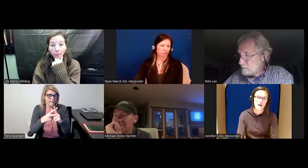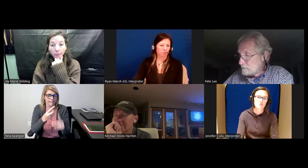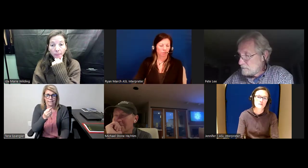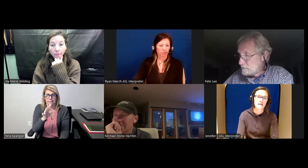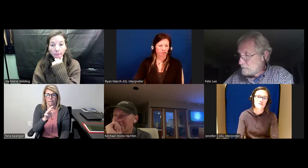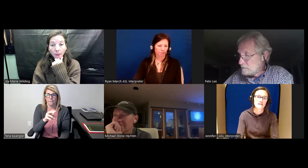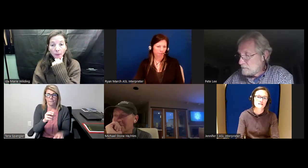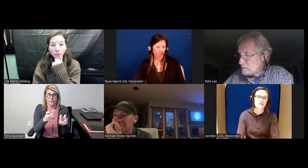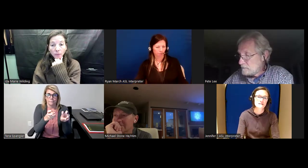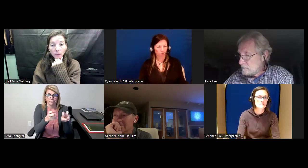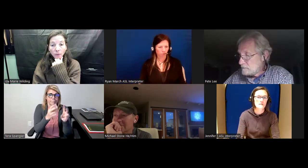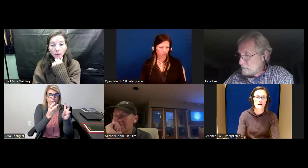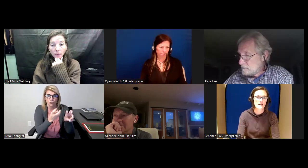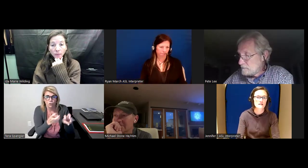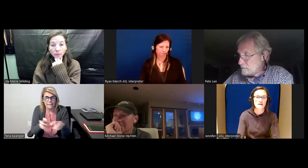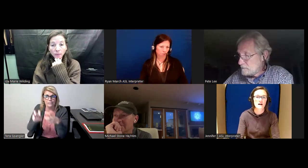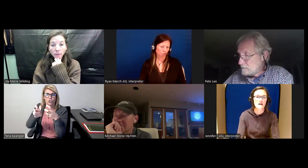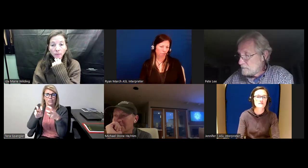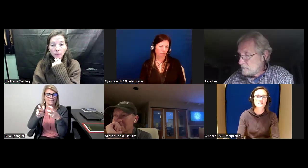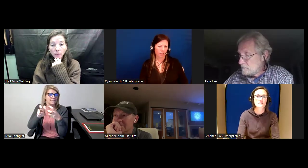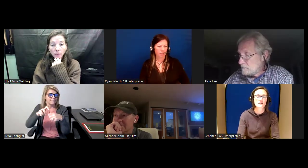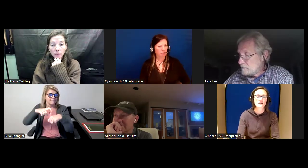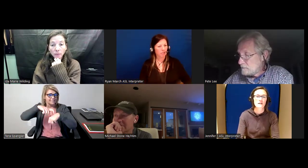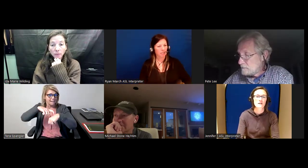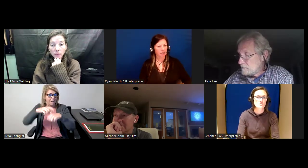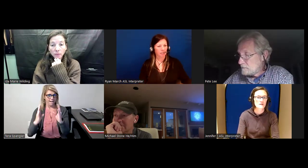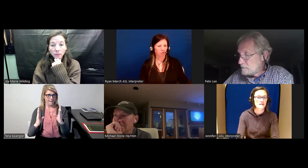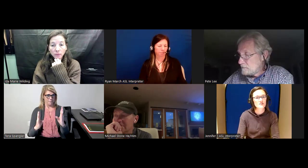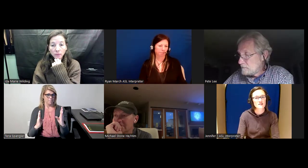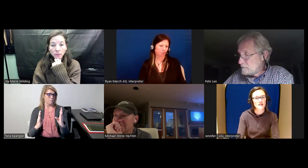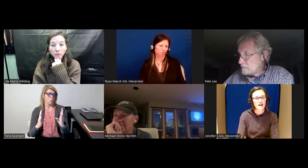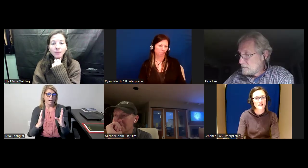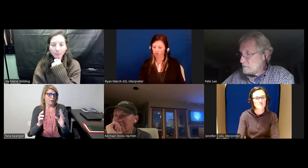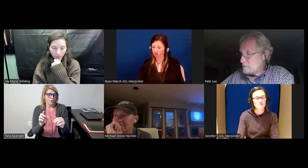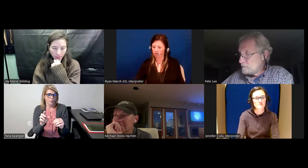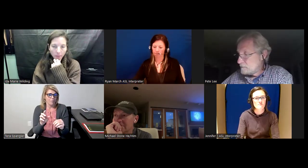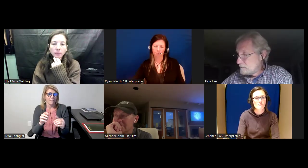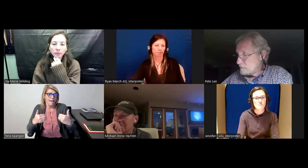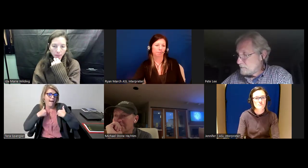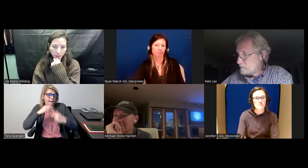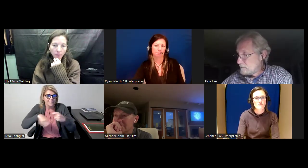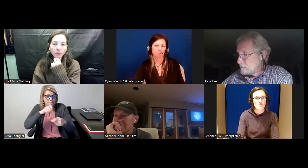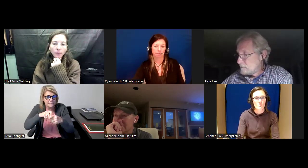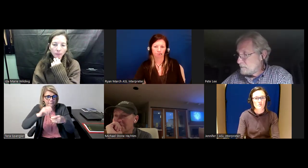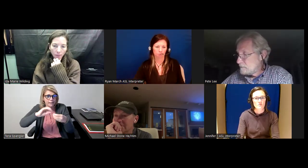is probably there needs to be some kind of, transition time,